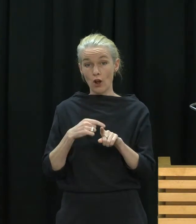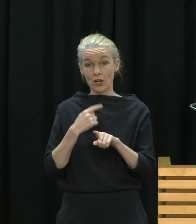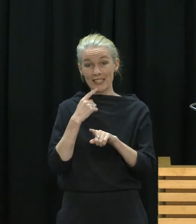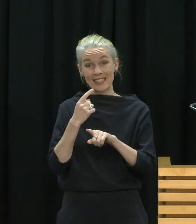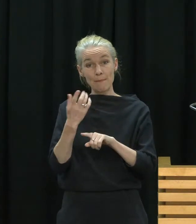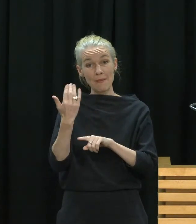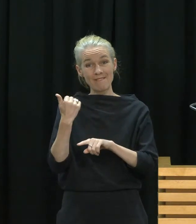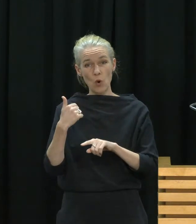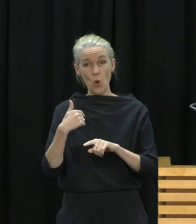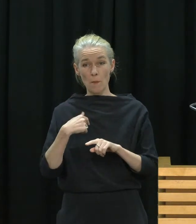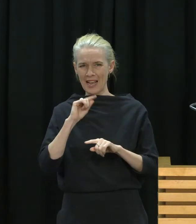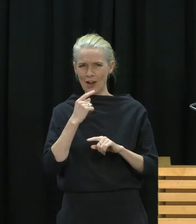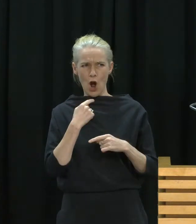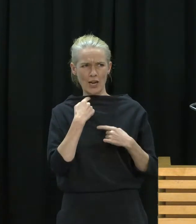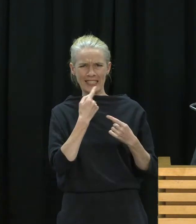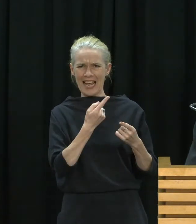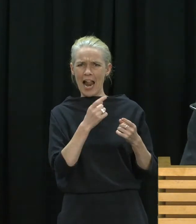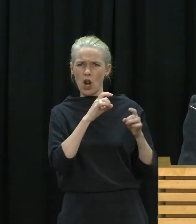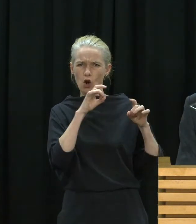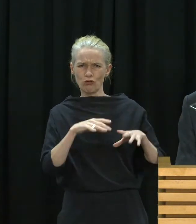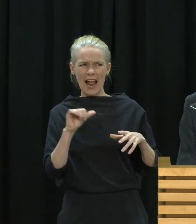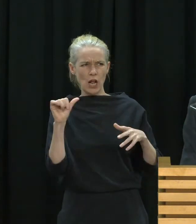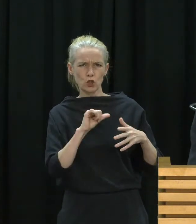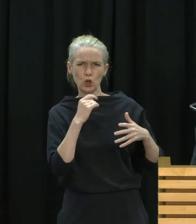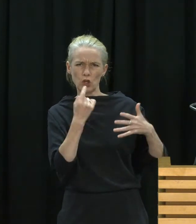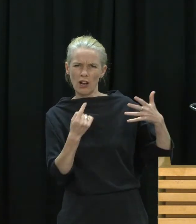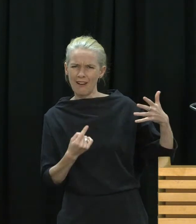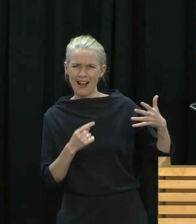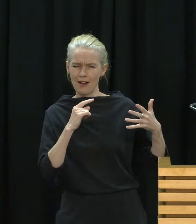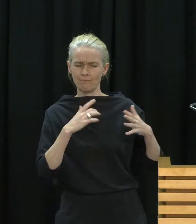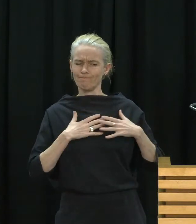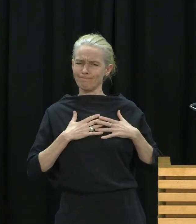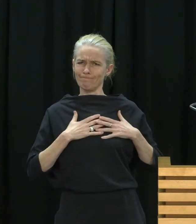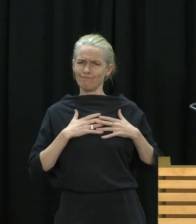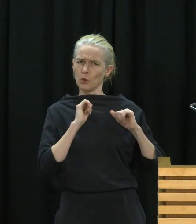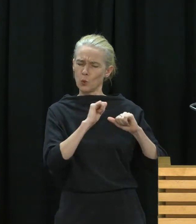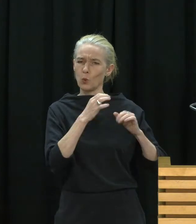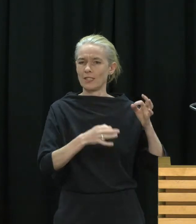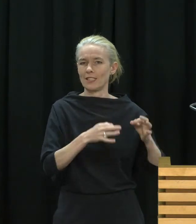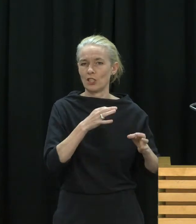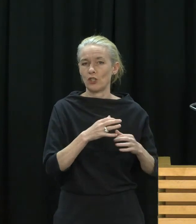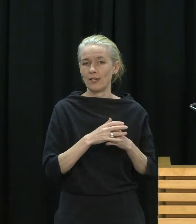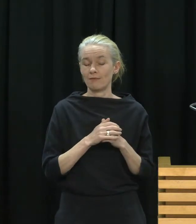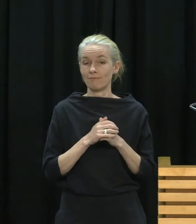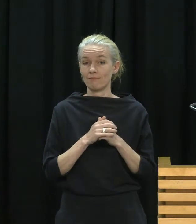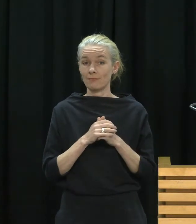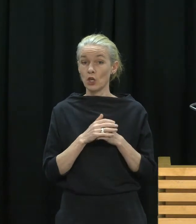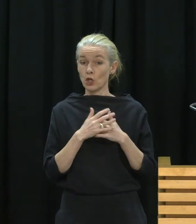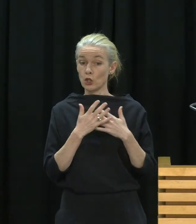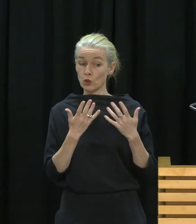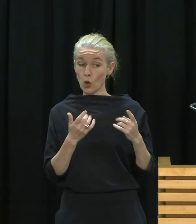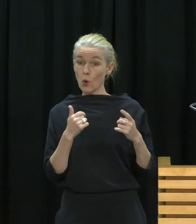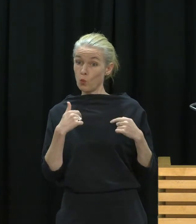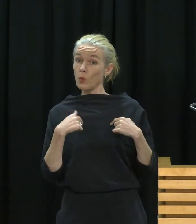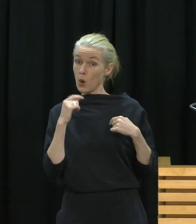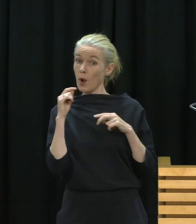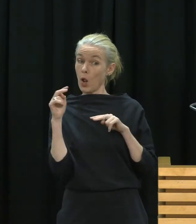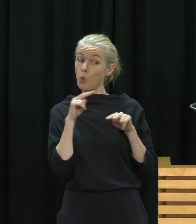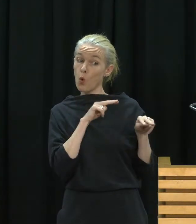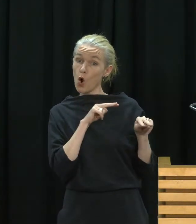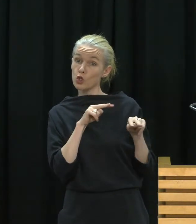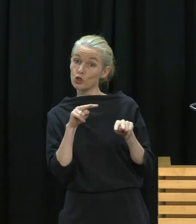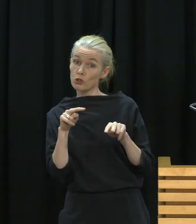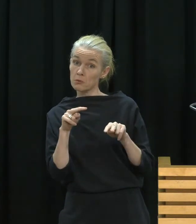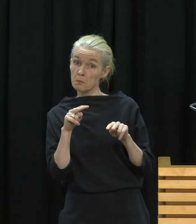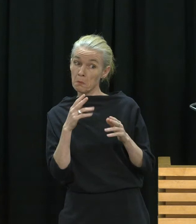doing. But ultimately the results that they get from their lockdown and the stringency of their lockdown, those are the sorts of things that we do take into